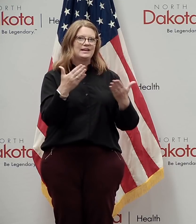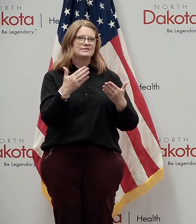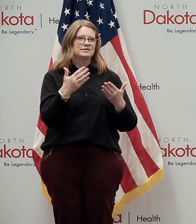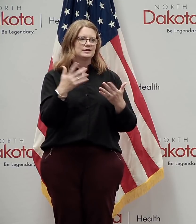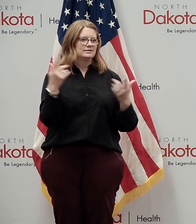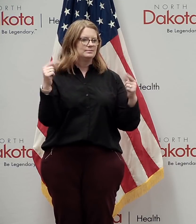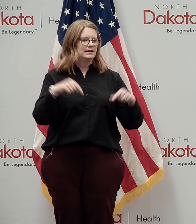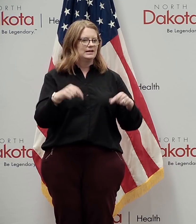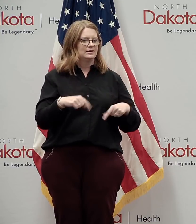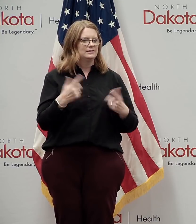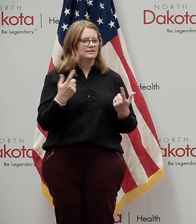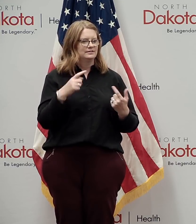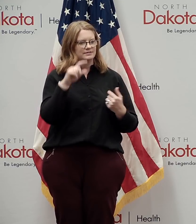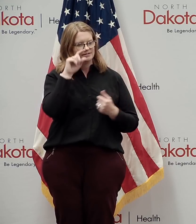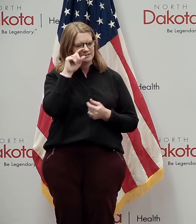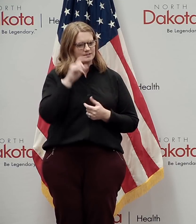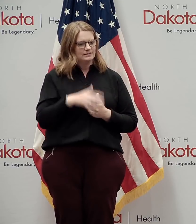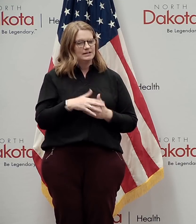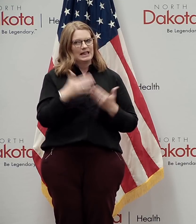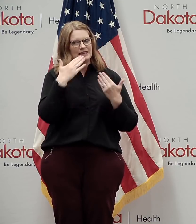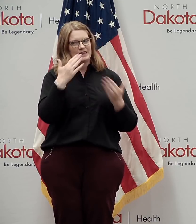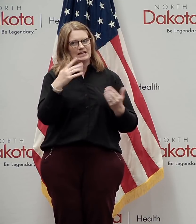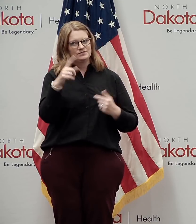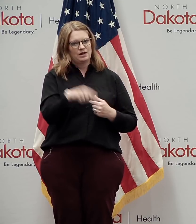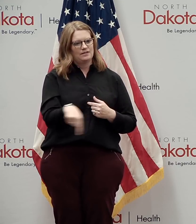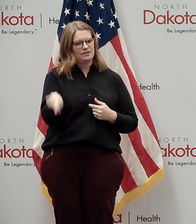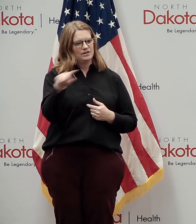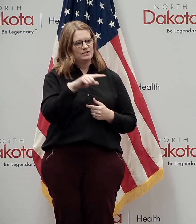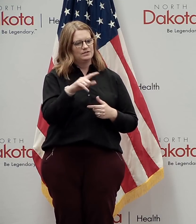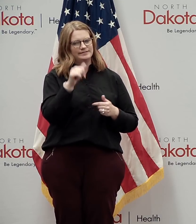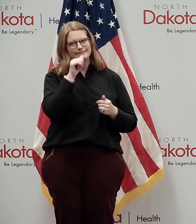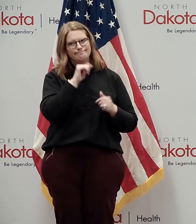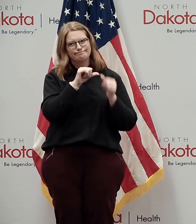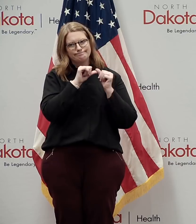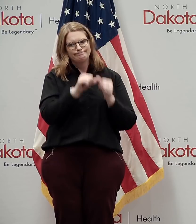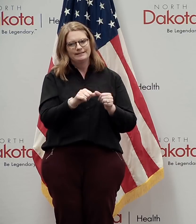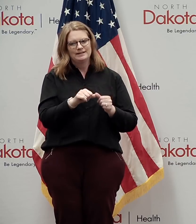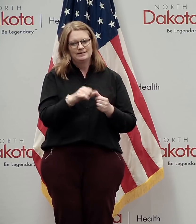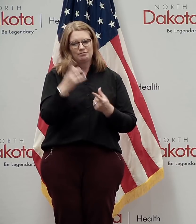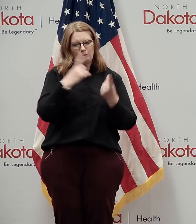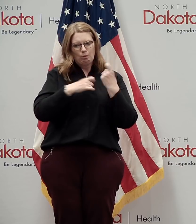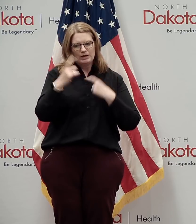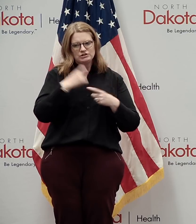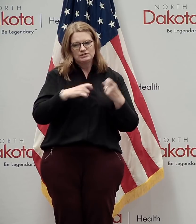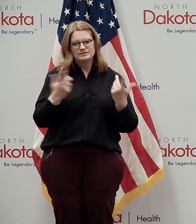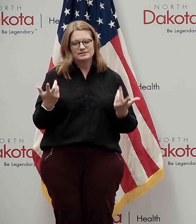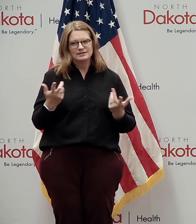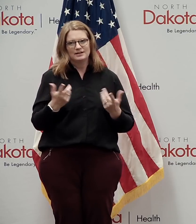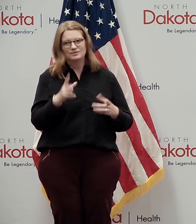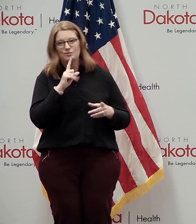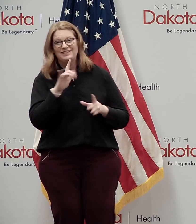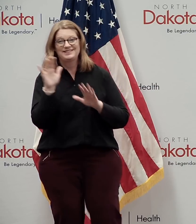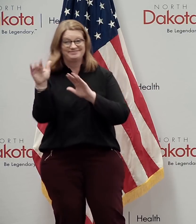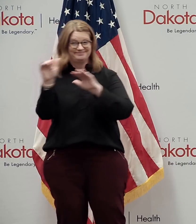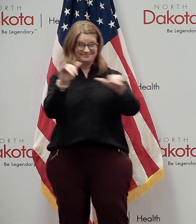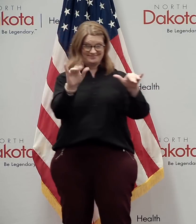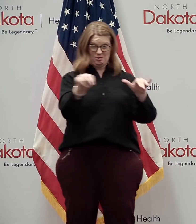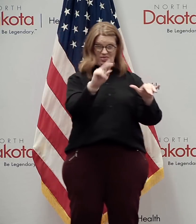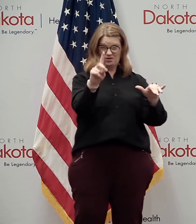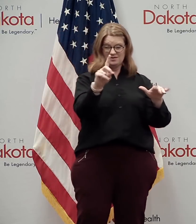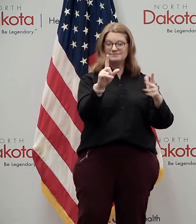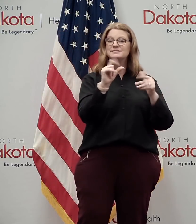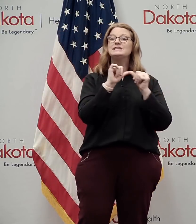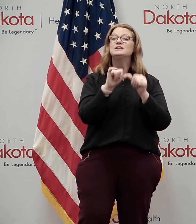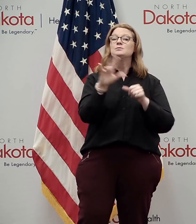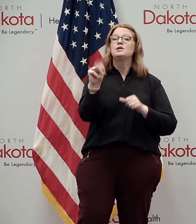thanks for being here, and thanks for everybody that stayed through all the Q&A. Again, North Dakota, let's continue to be